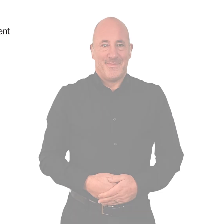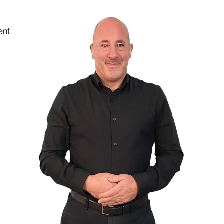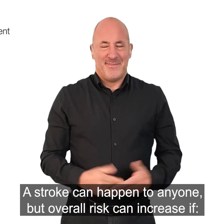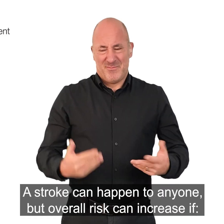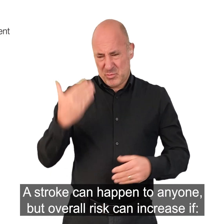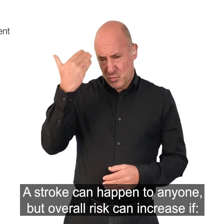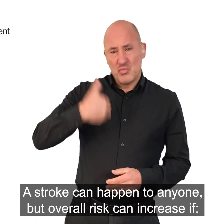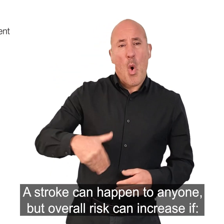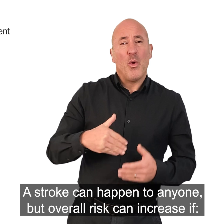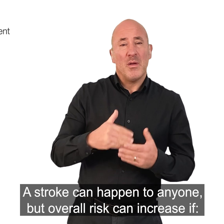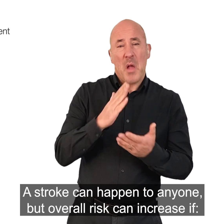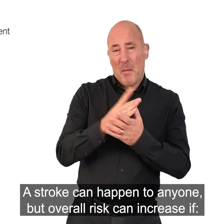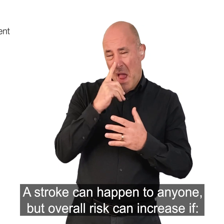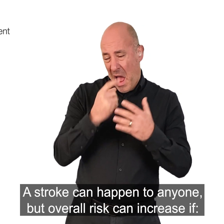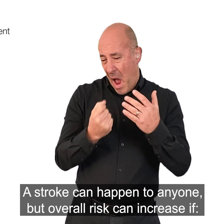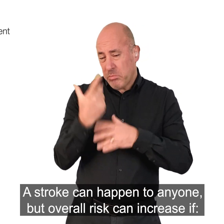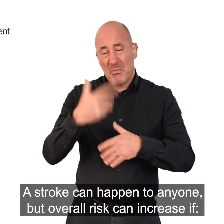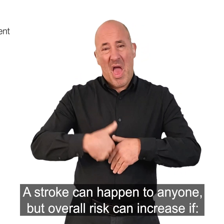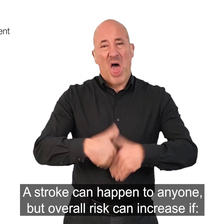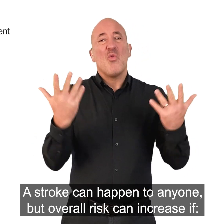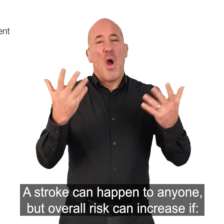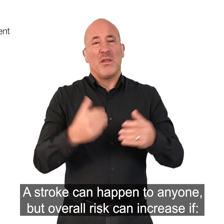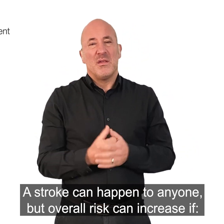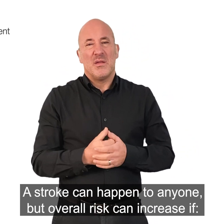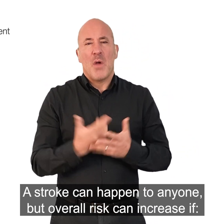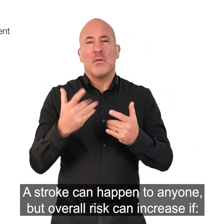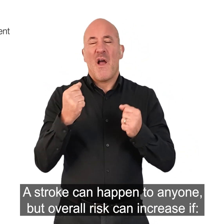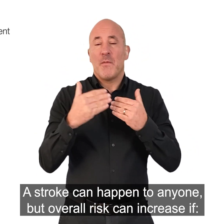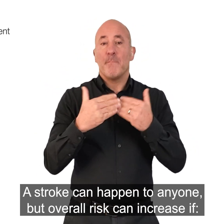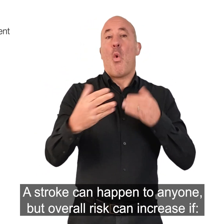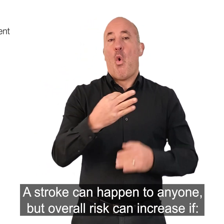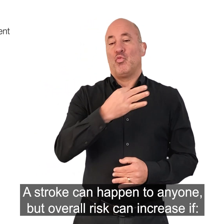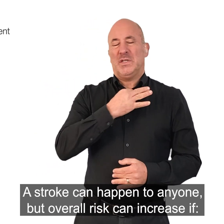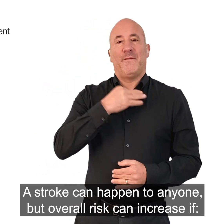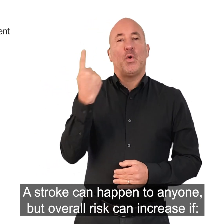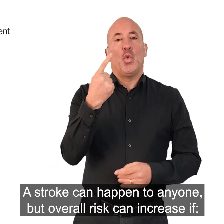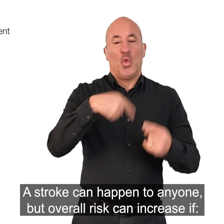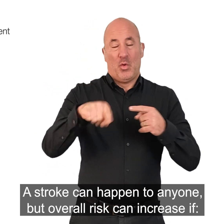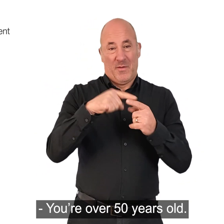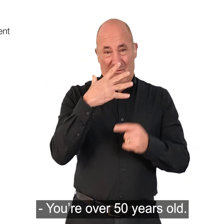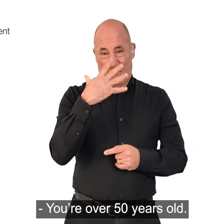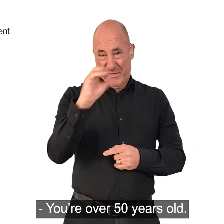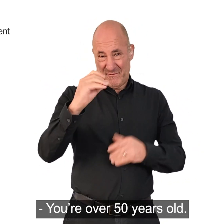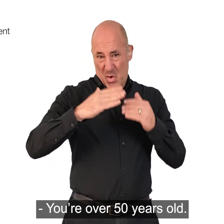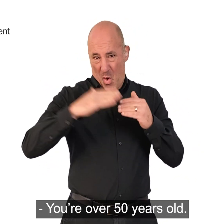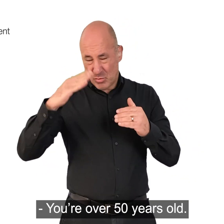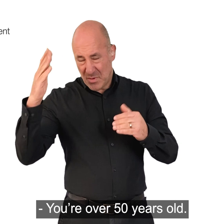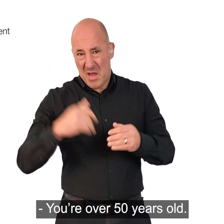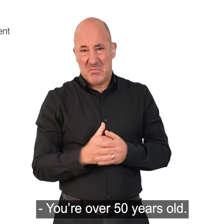A stroke can happen to anyone, but overall risk can increase if you're over 50 years old,